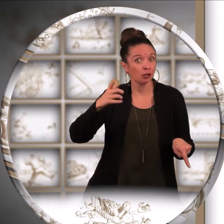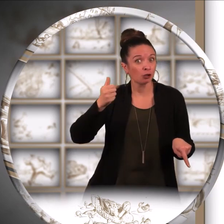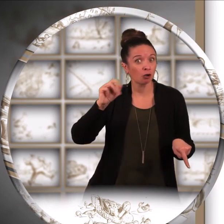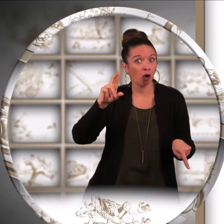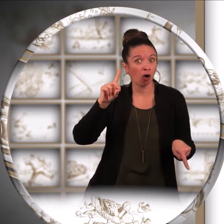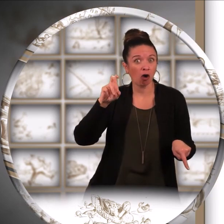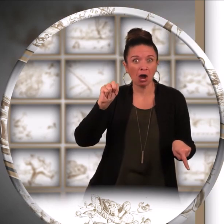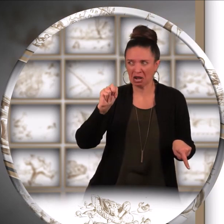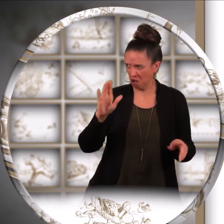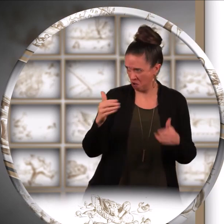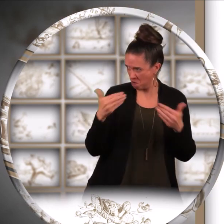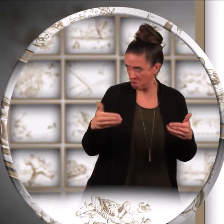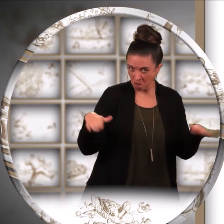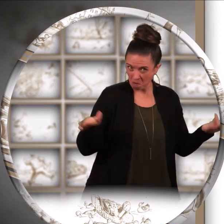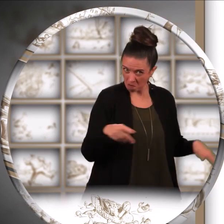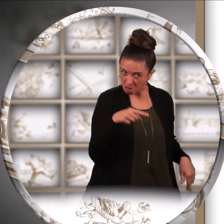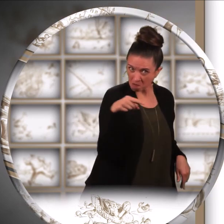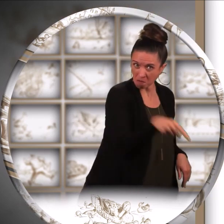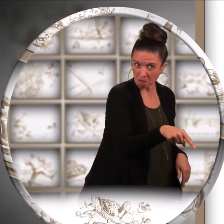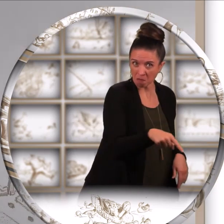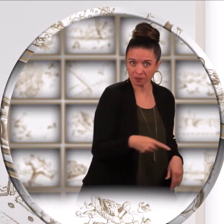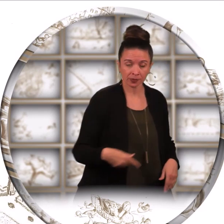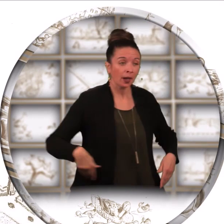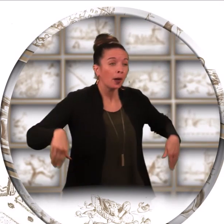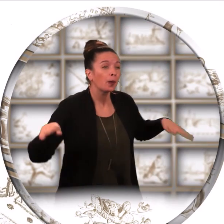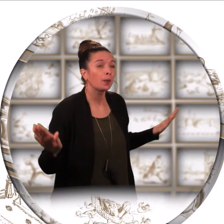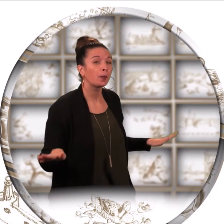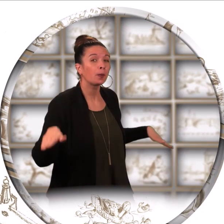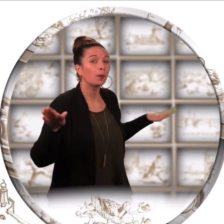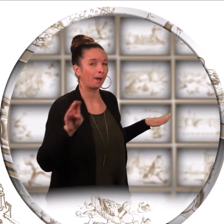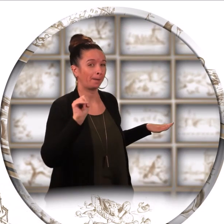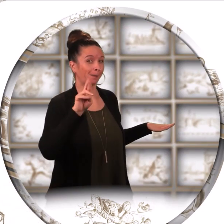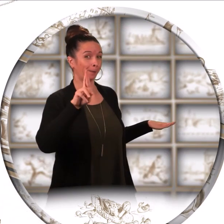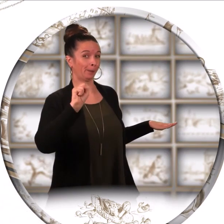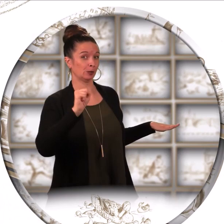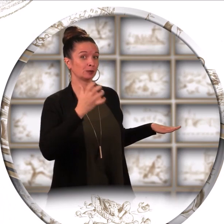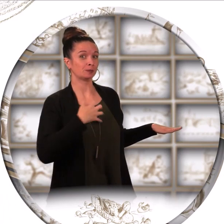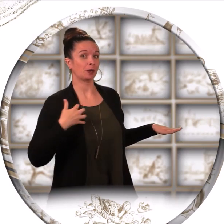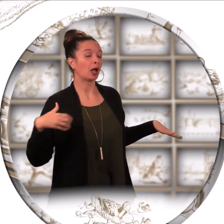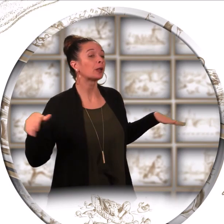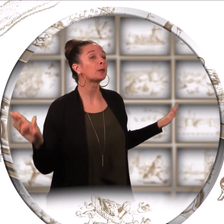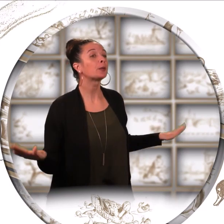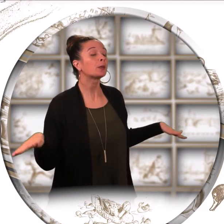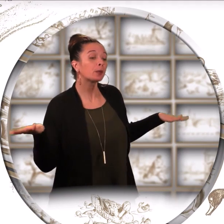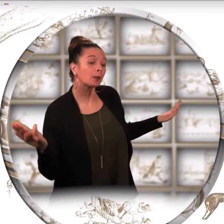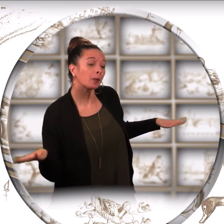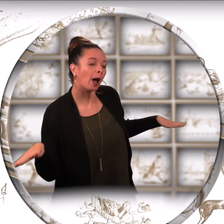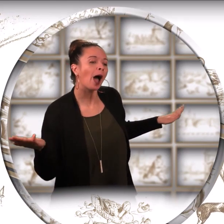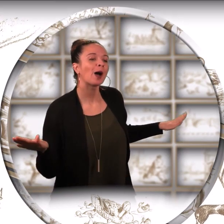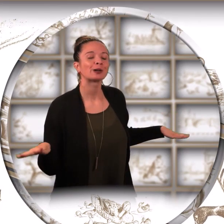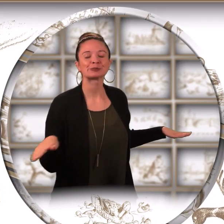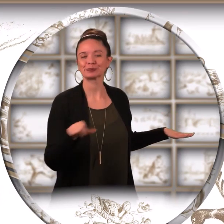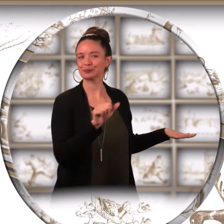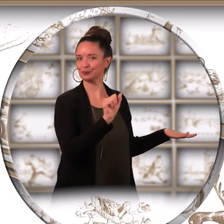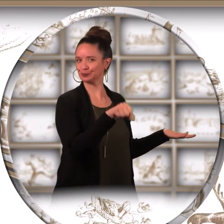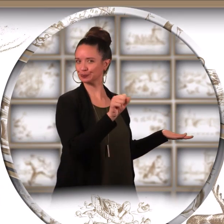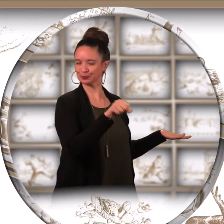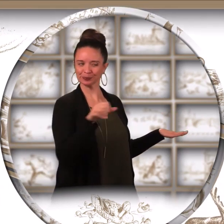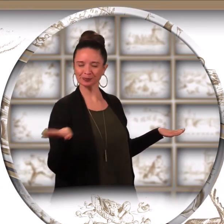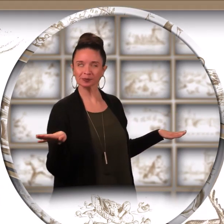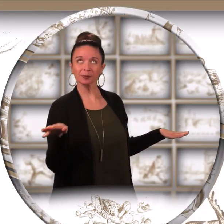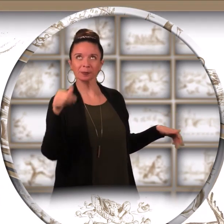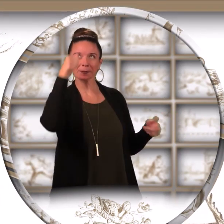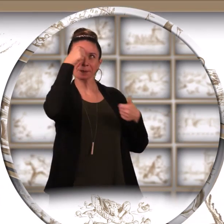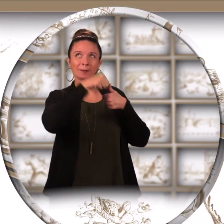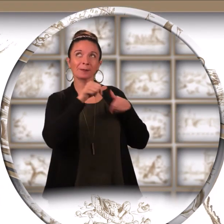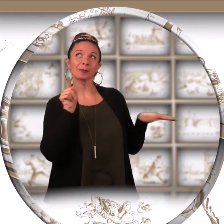"Yes," said Mrs. Mallard, remembering the peanuts. "That looks like just the right place